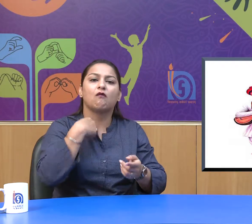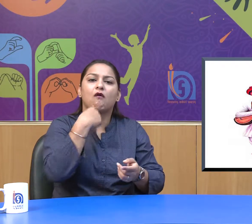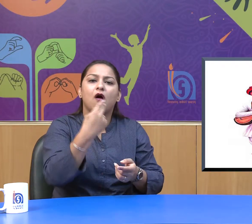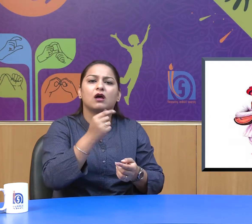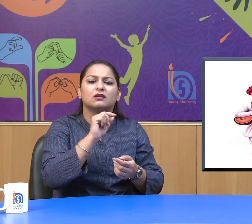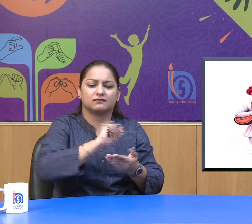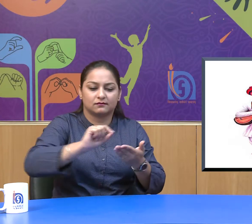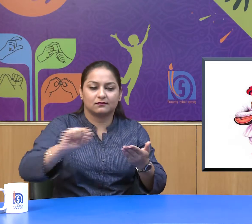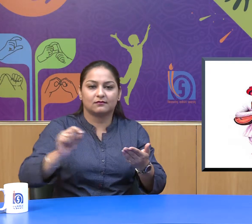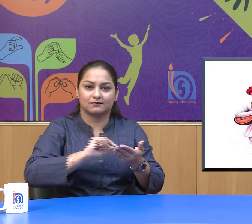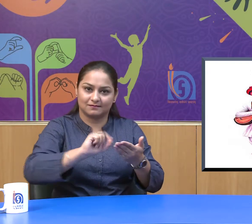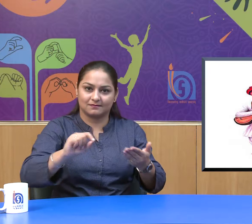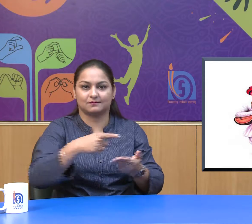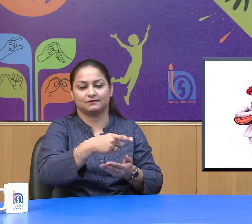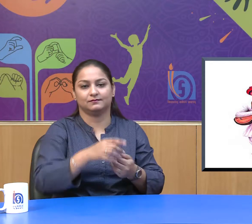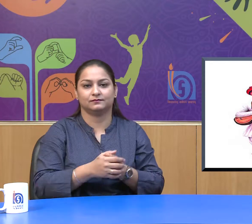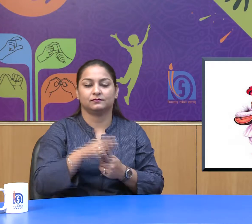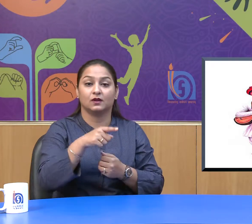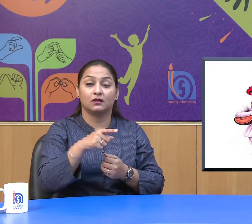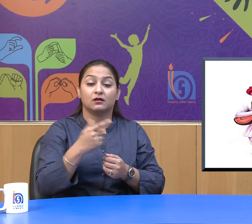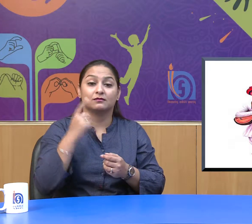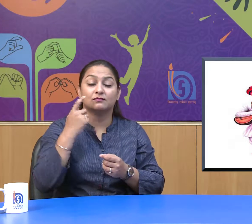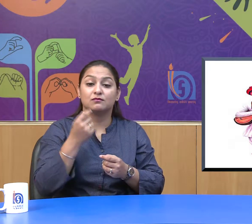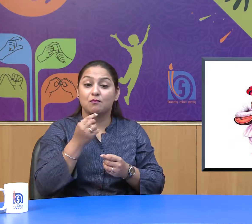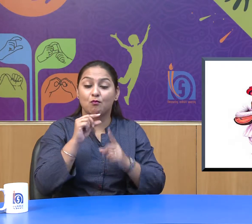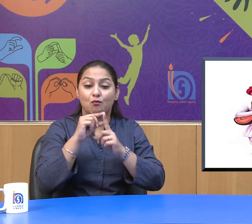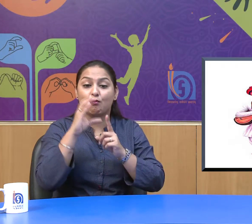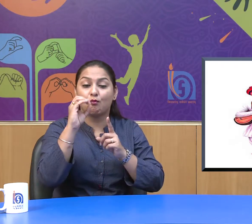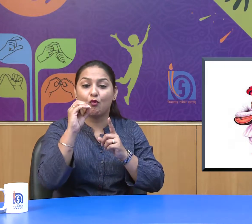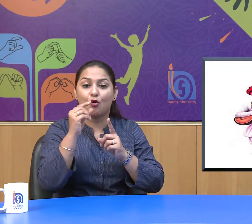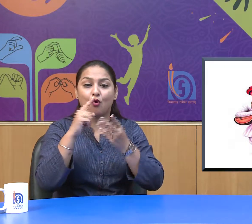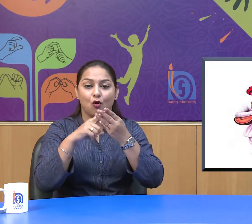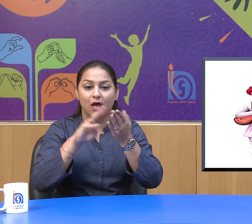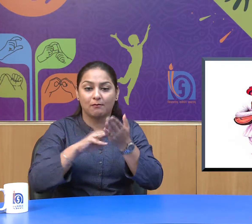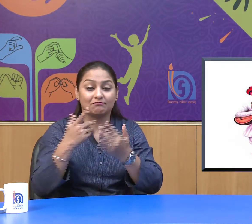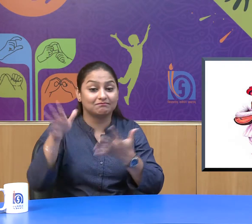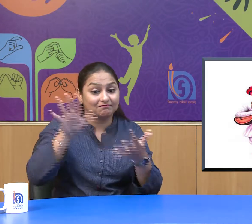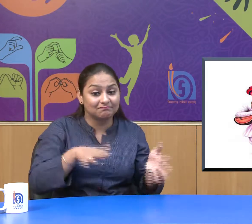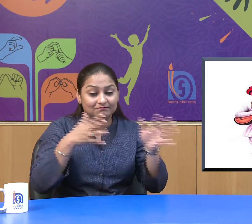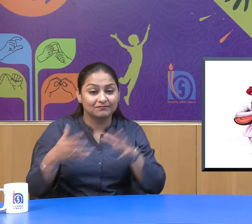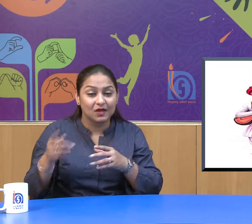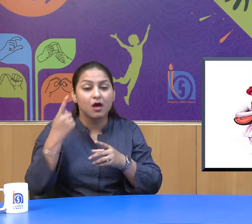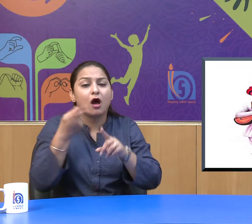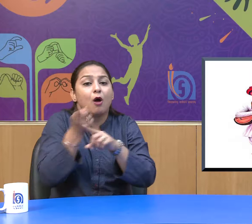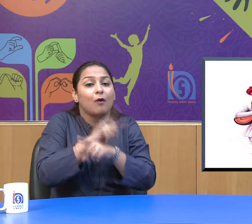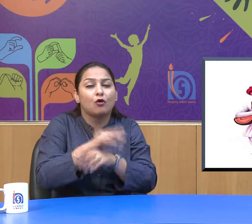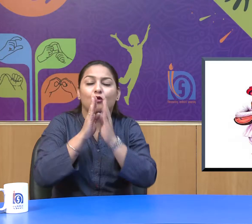His poetry spoke of intense love and devotion to God, popularity of the